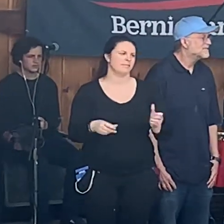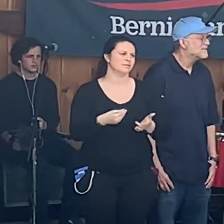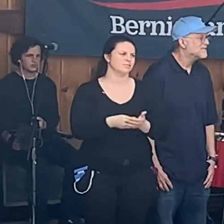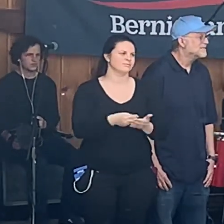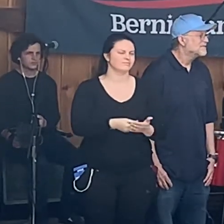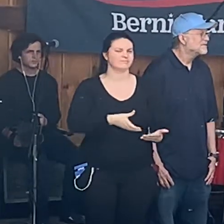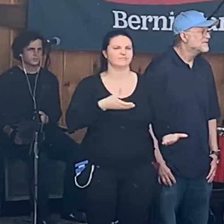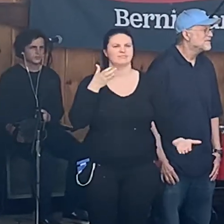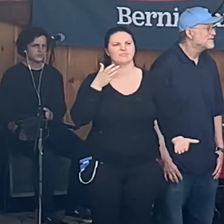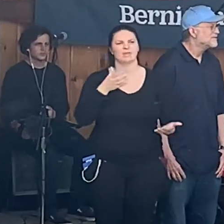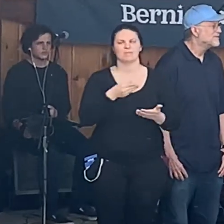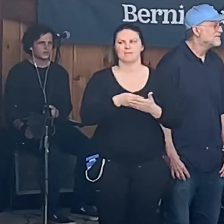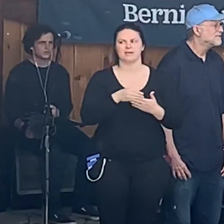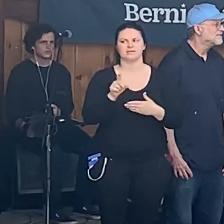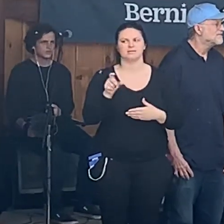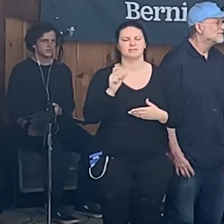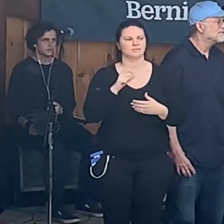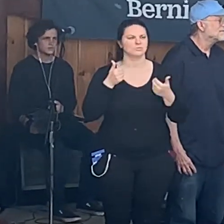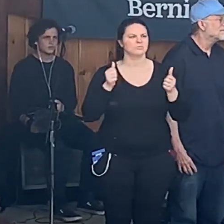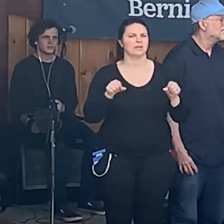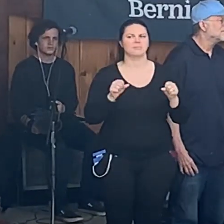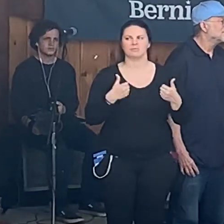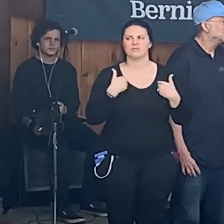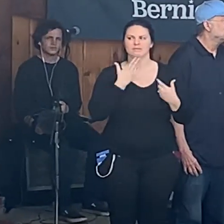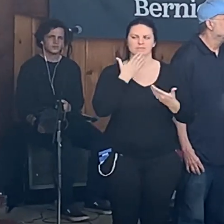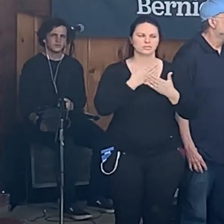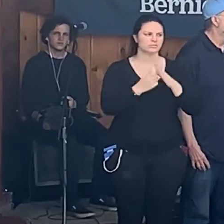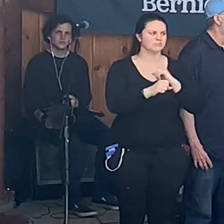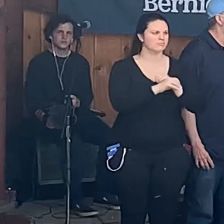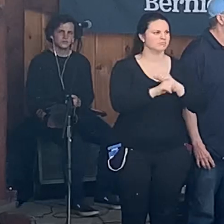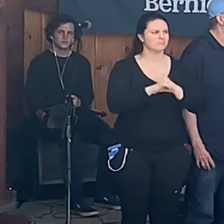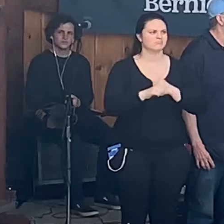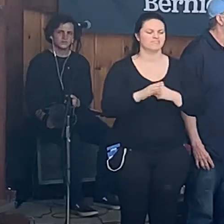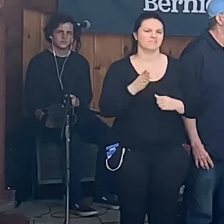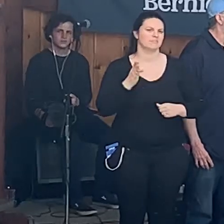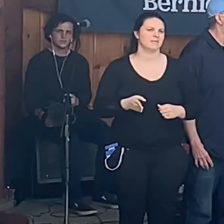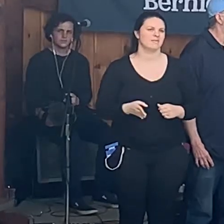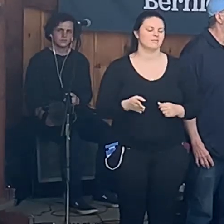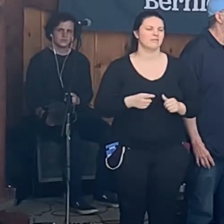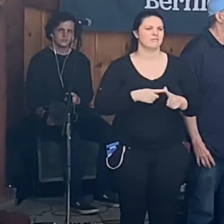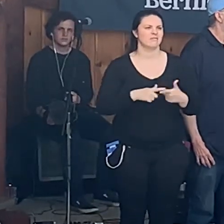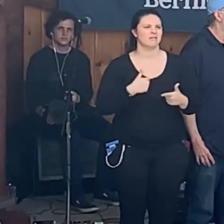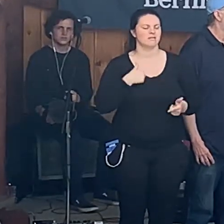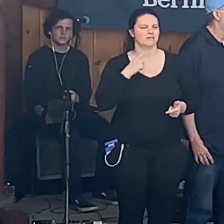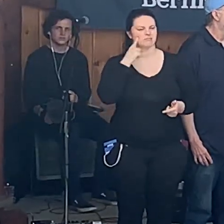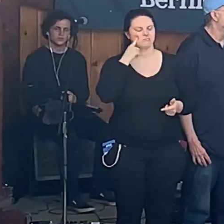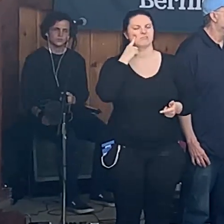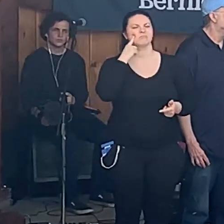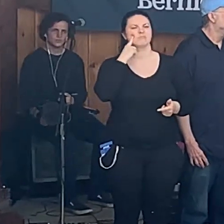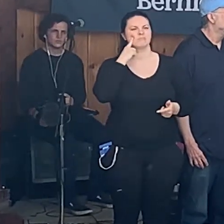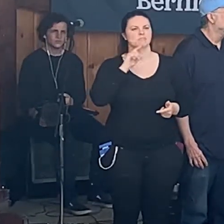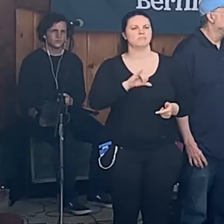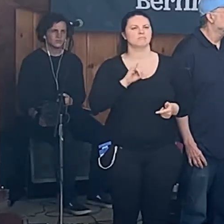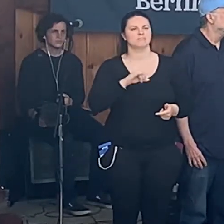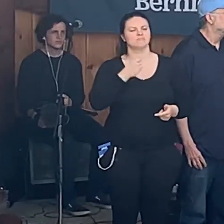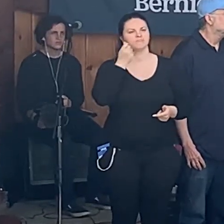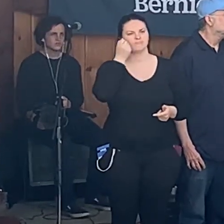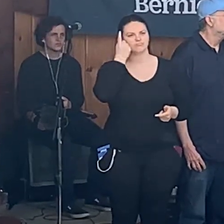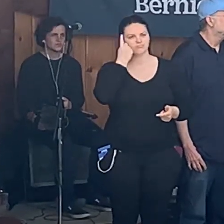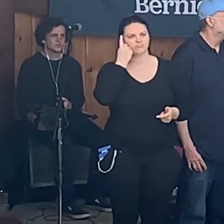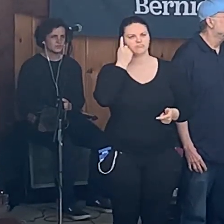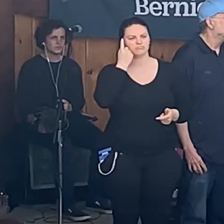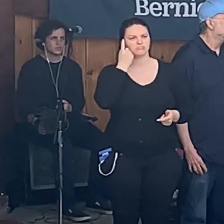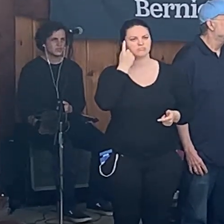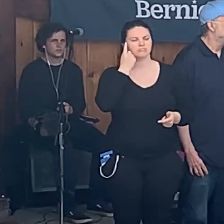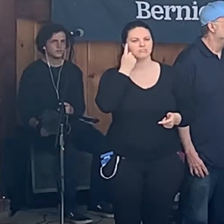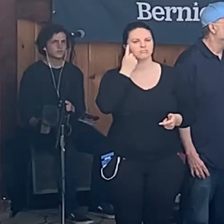he needed to mount a credible campaign. And then I came to understand it. He